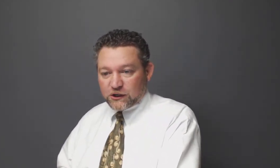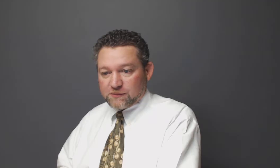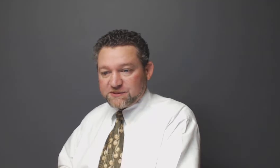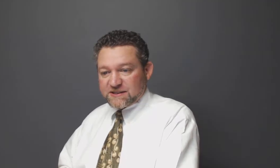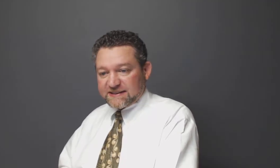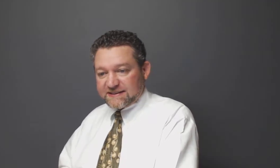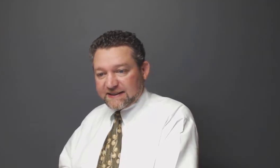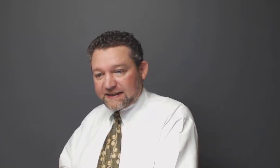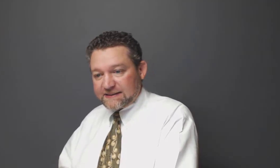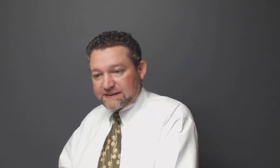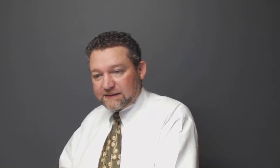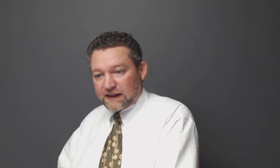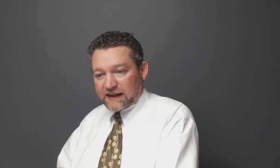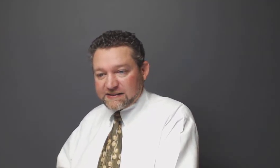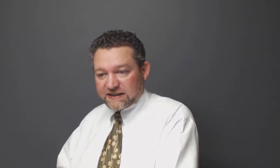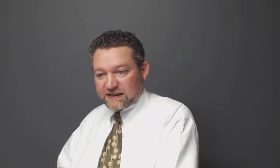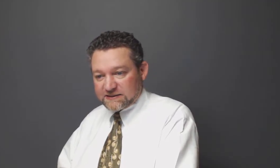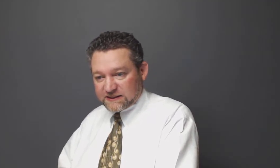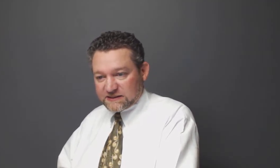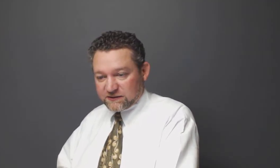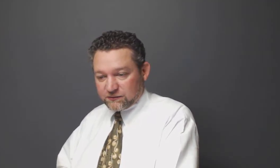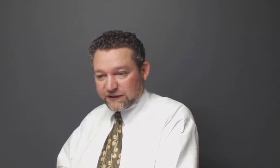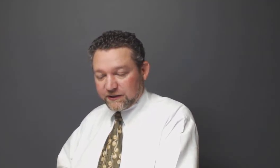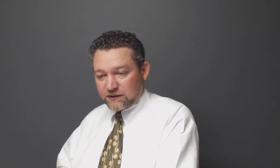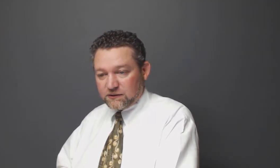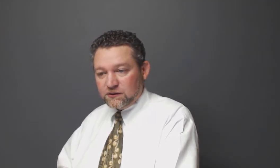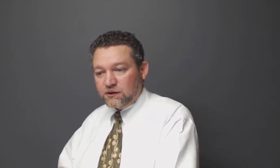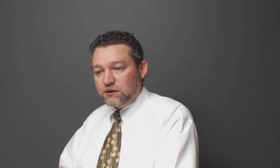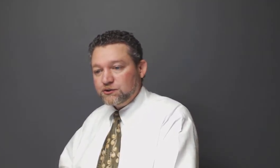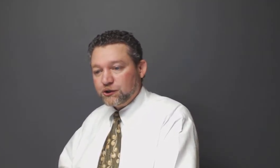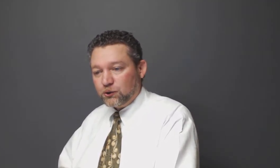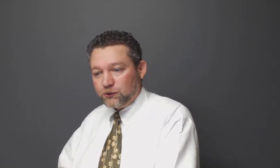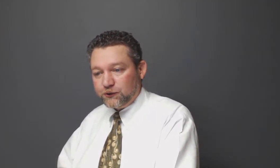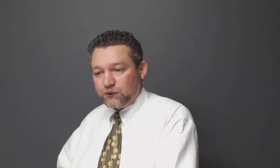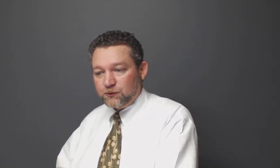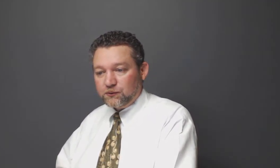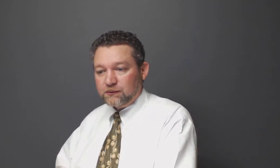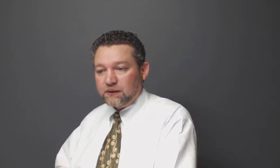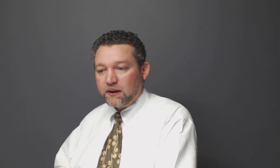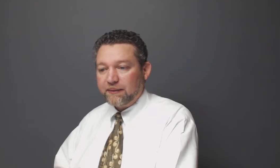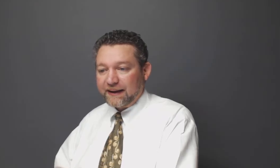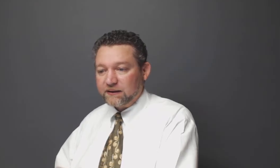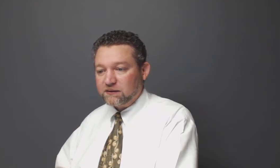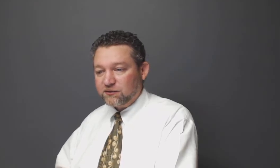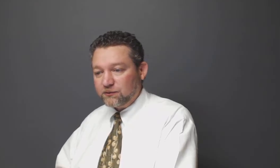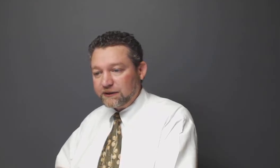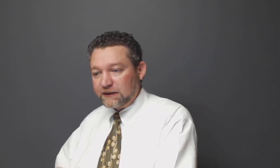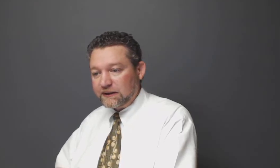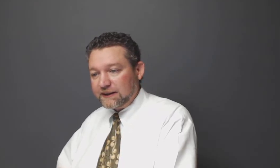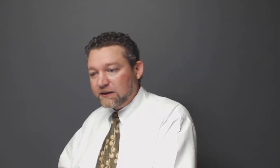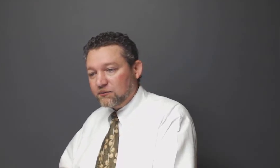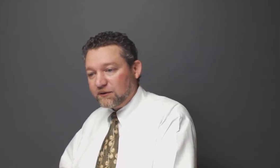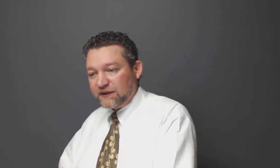Psalms 68, Isaiah 63, Joel 2, Habakkuk 3,